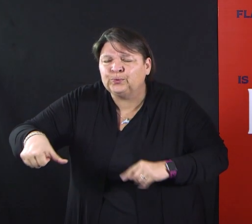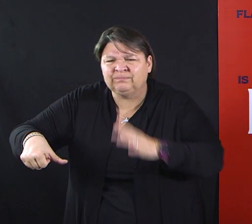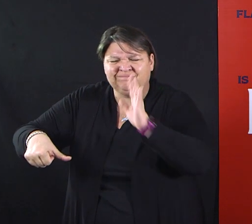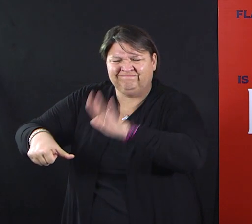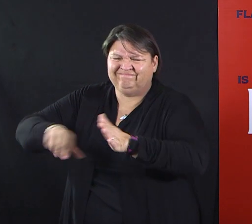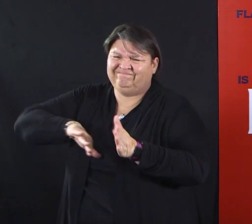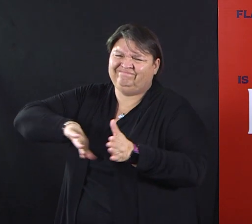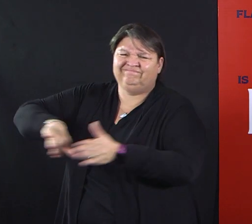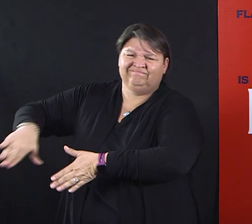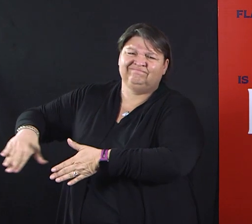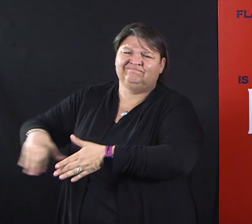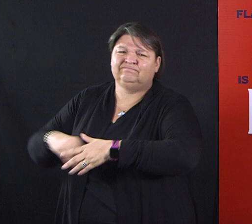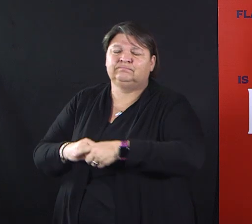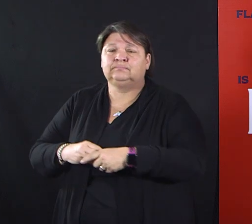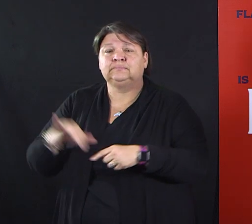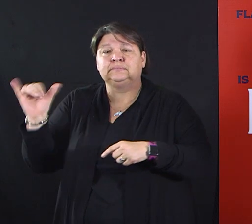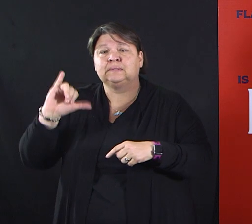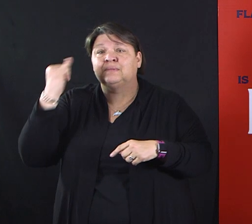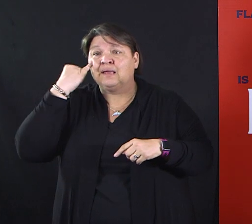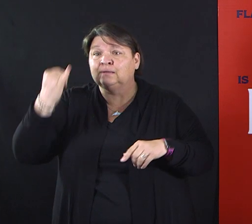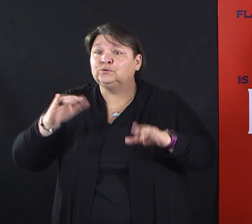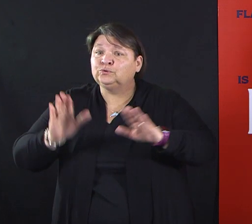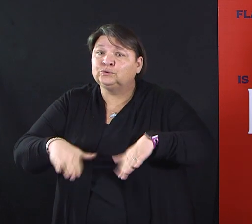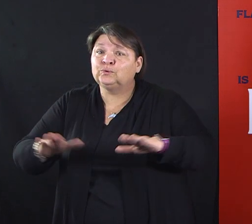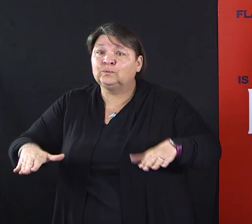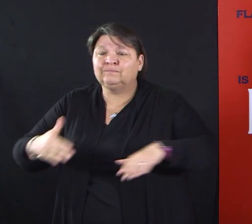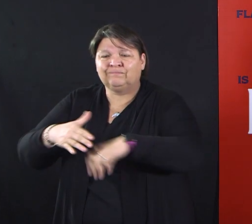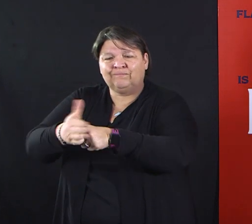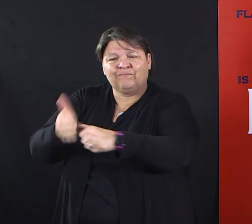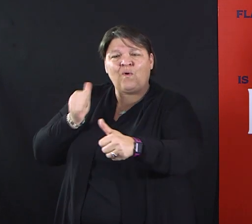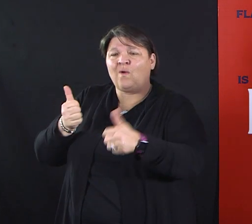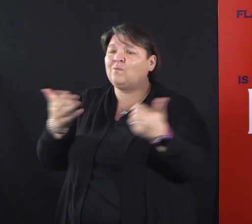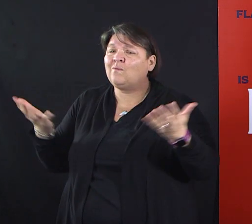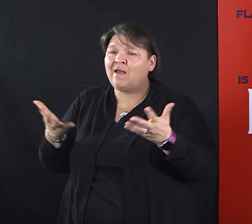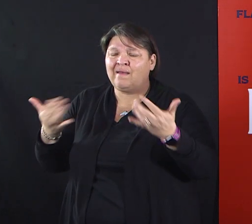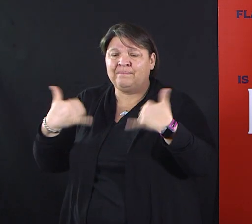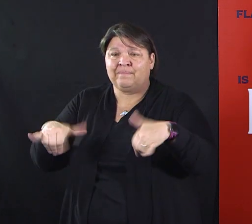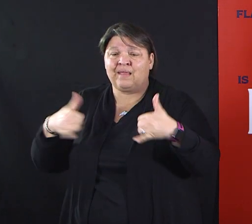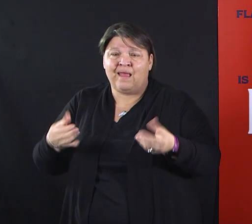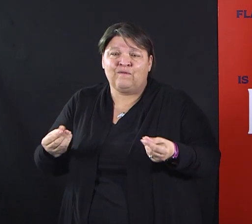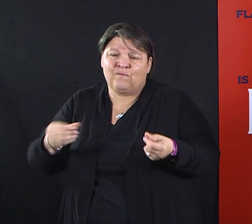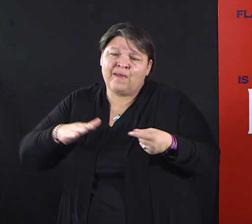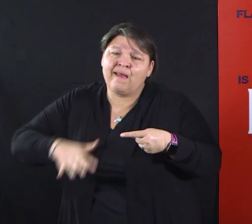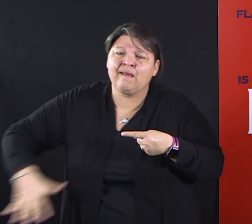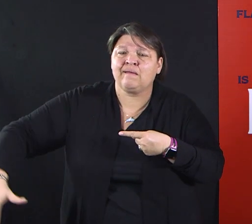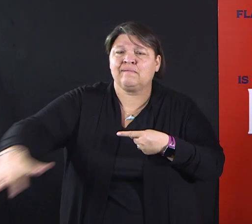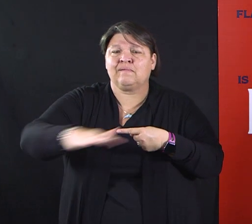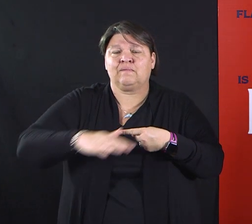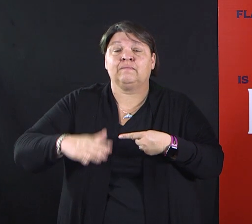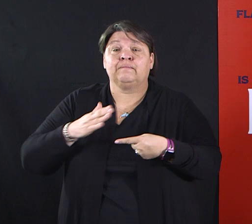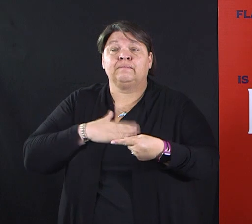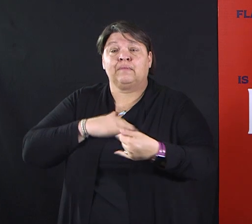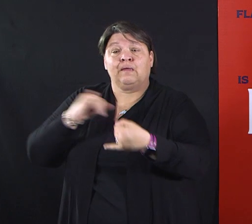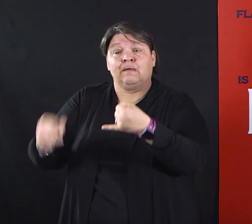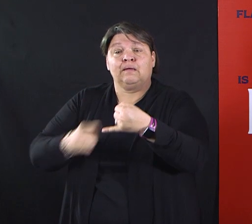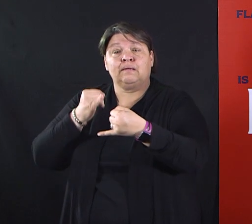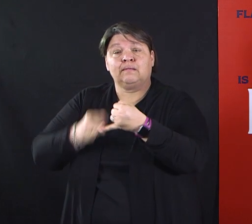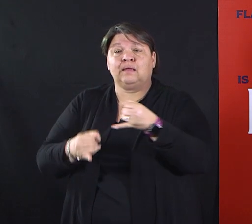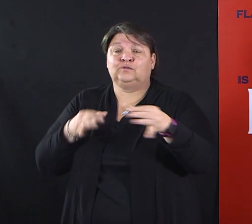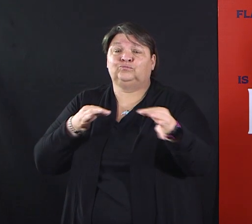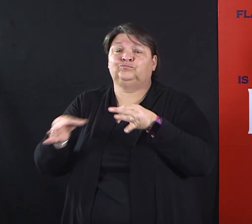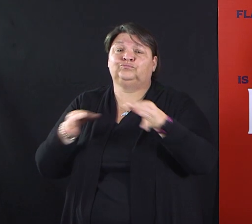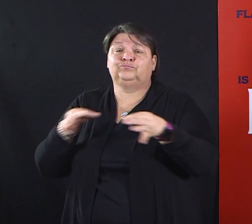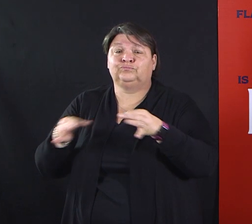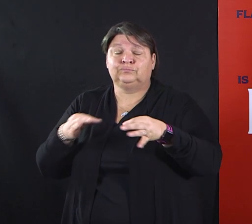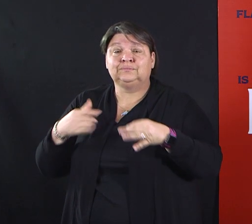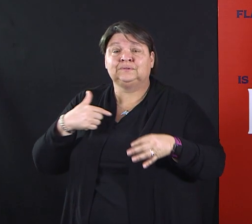and other park amenities at this point in time. Lastly, you have to do your best with on the trails and the amount of time that you're